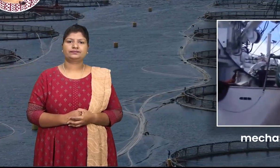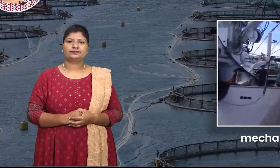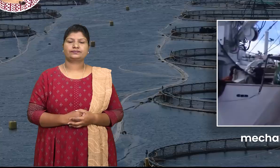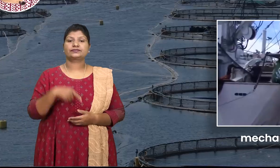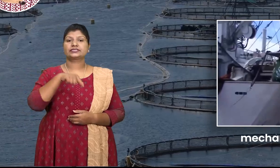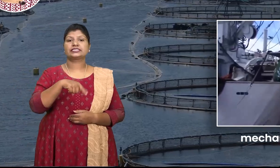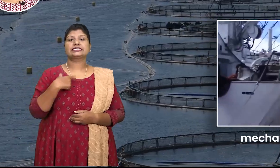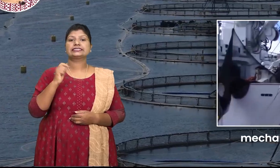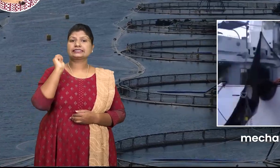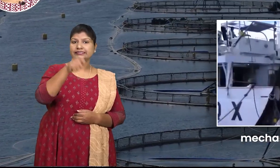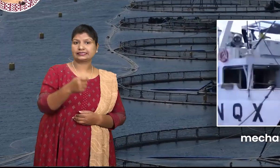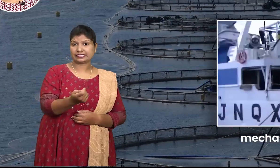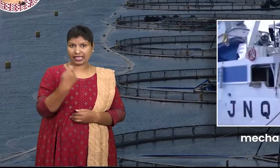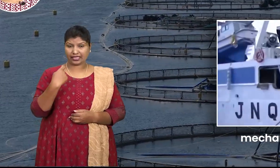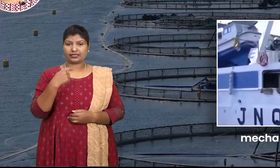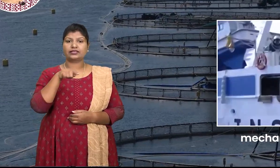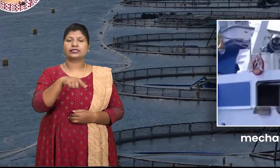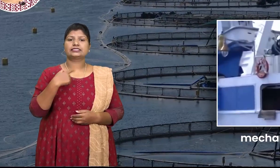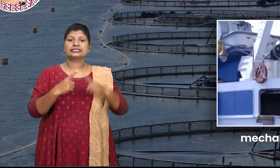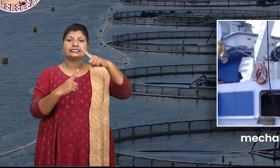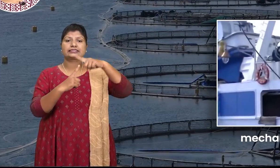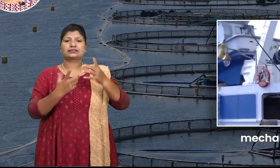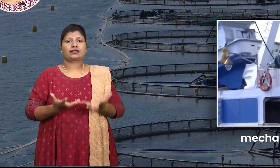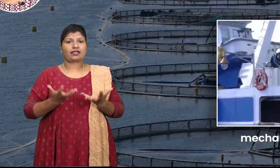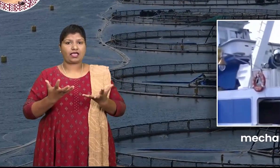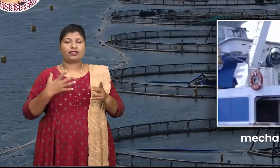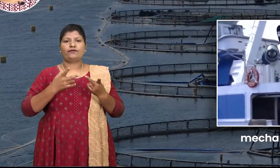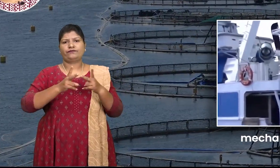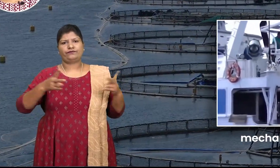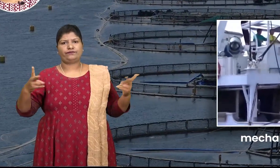They catch tons of fish every day.